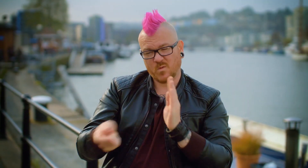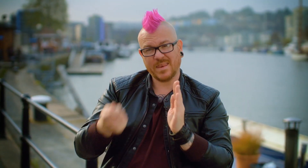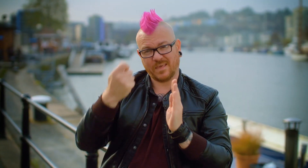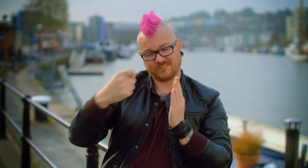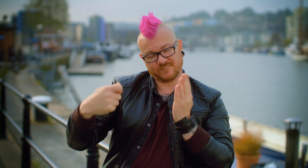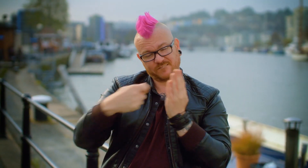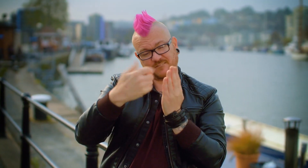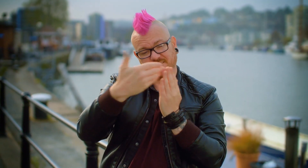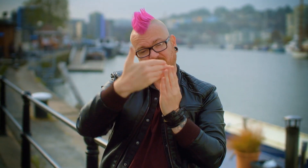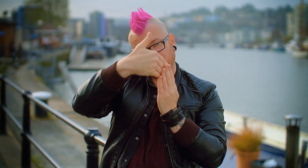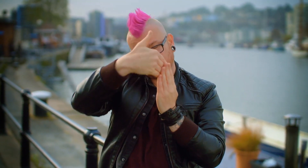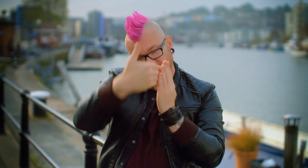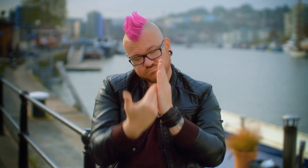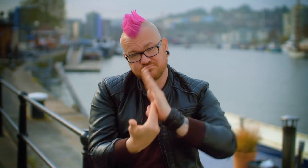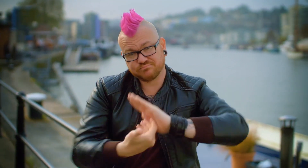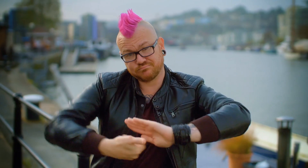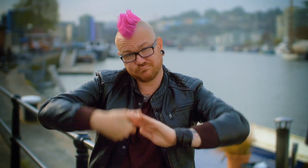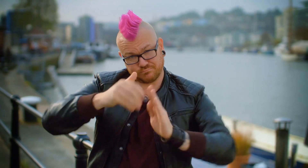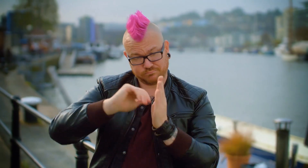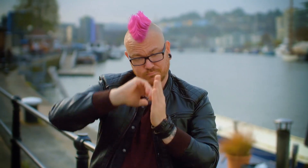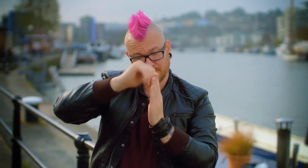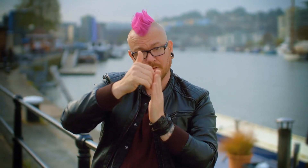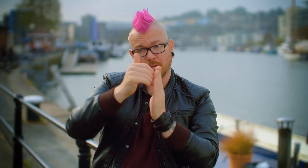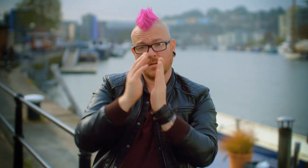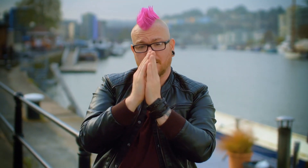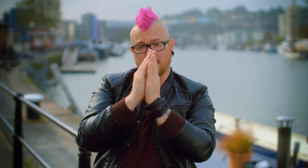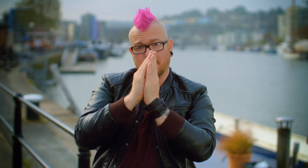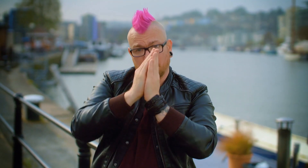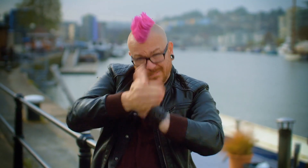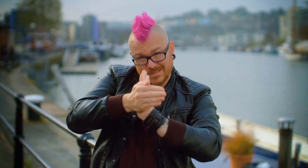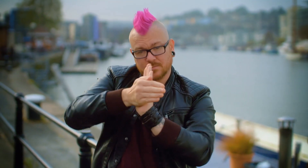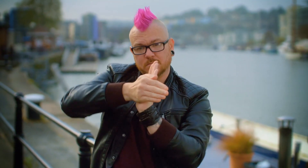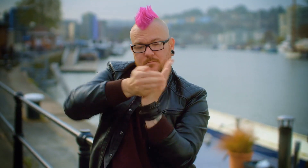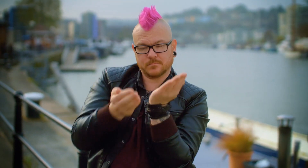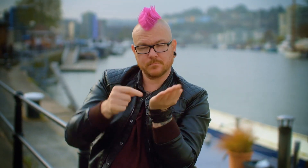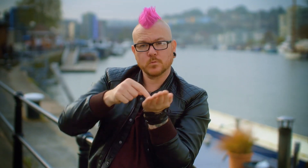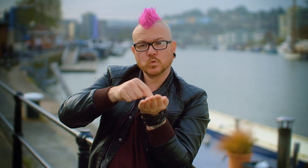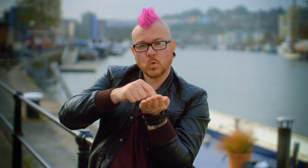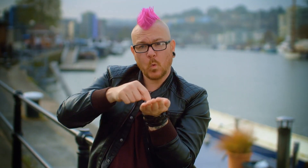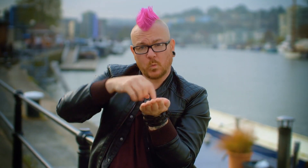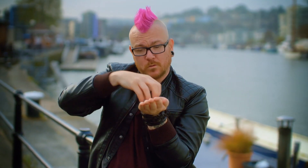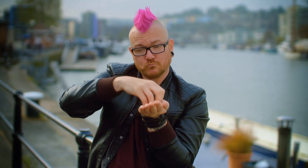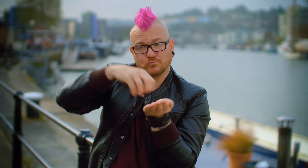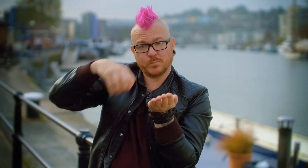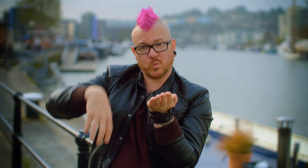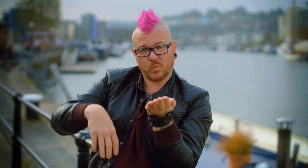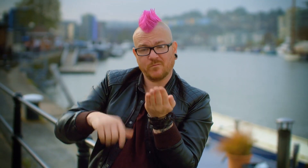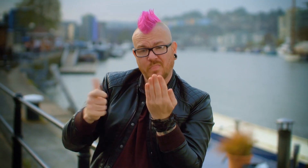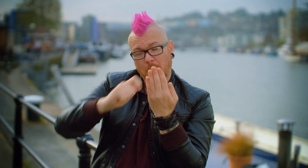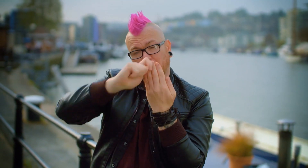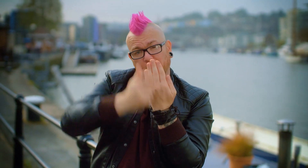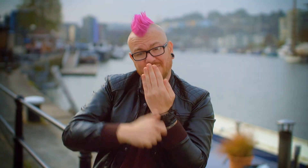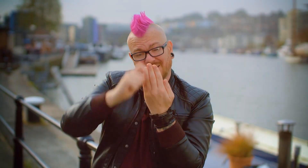Take the avocado, cut lengthways, twist to open, remove the stone, then peel off the